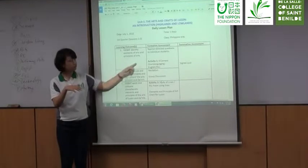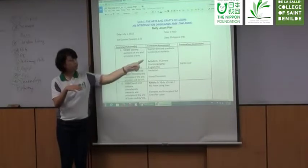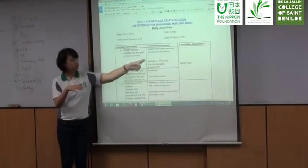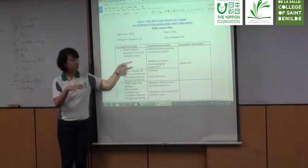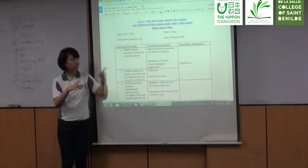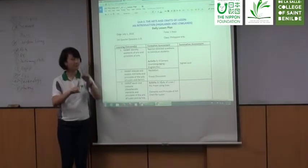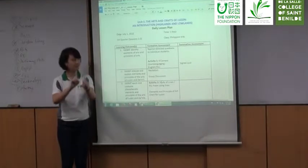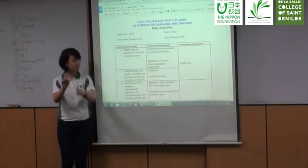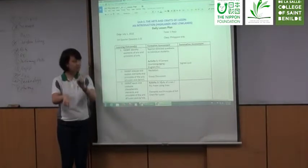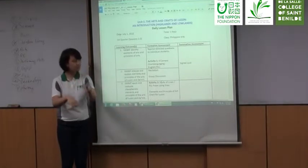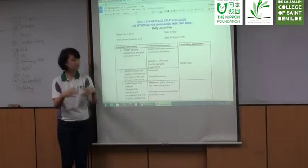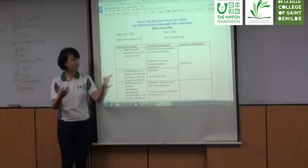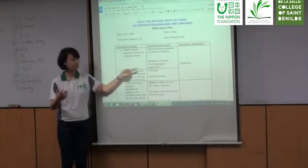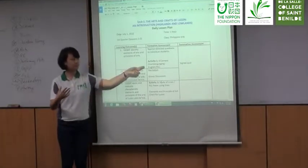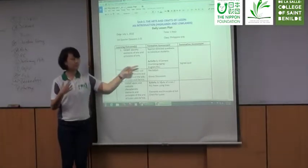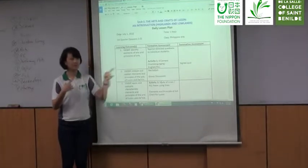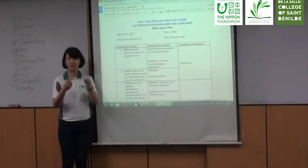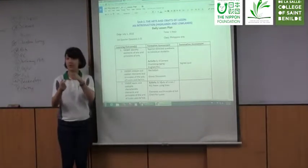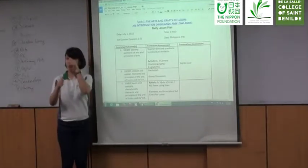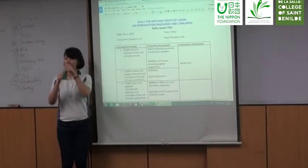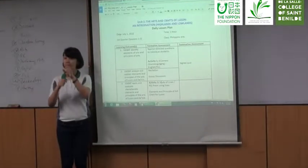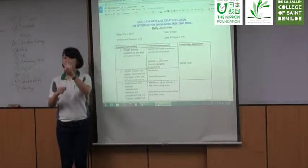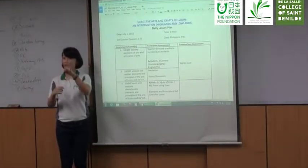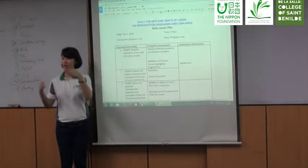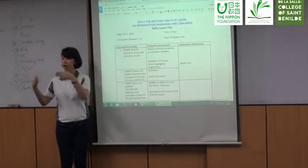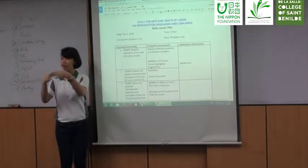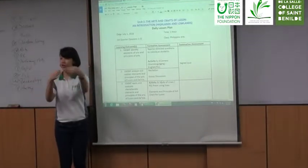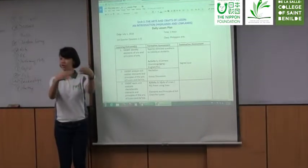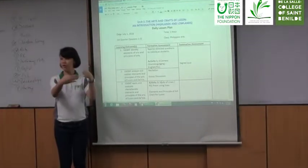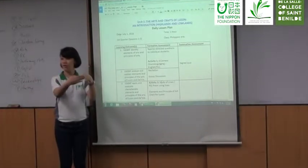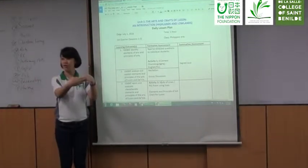So we have identified art,